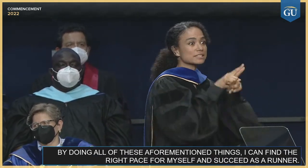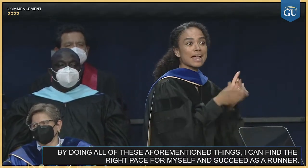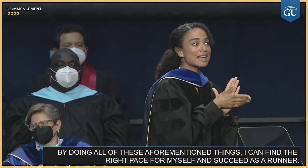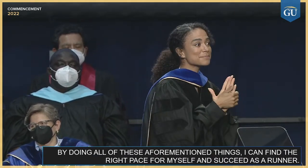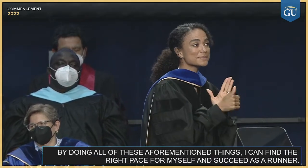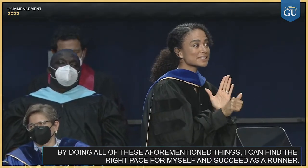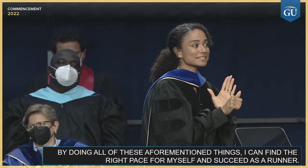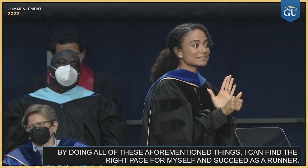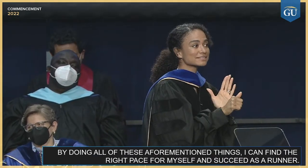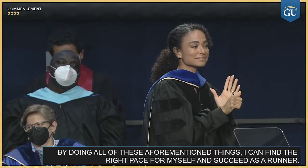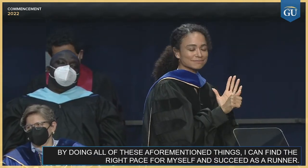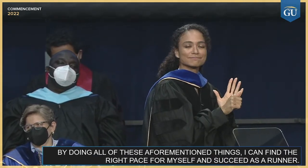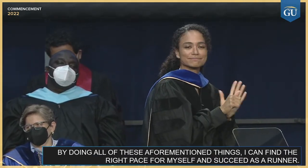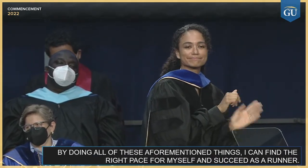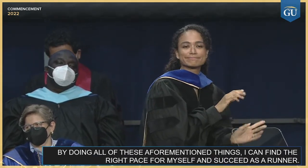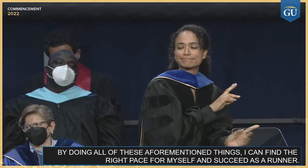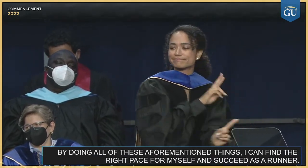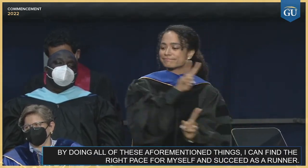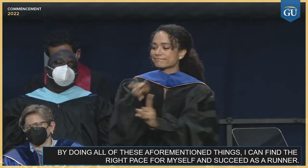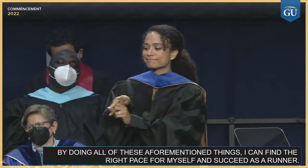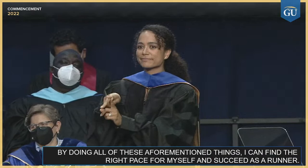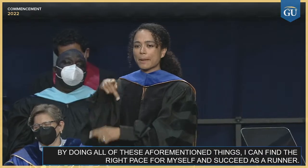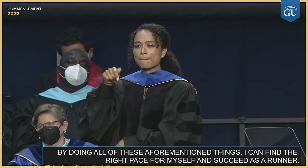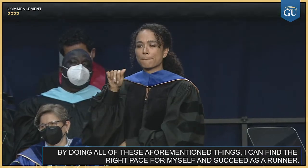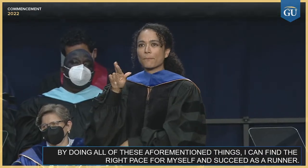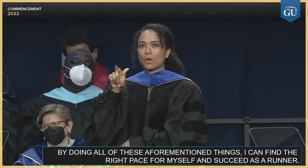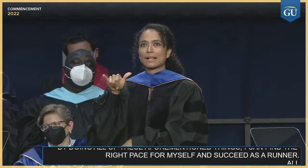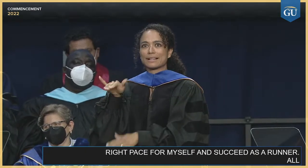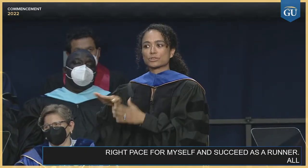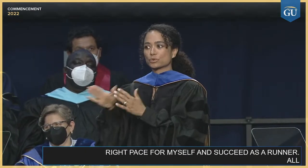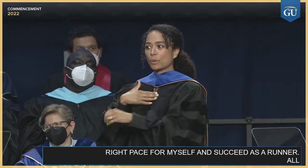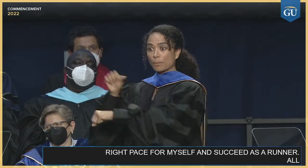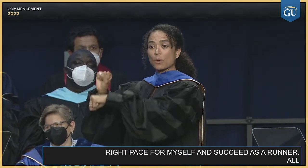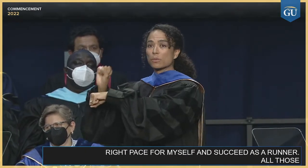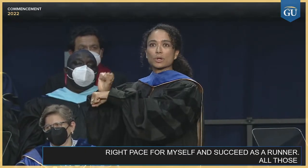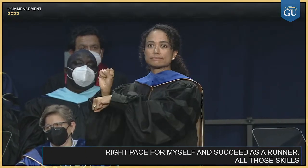All those skills in running actually parlay directly into my work.